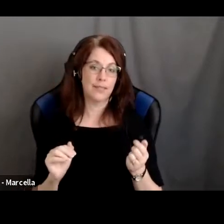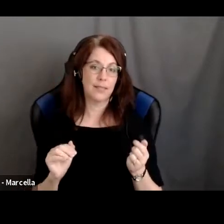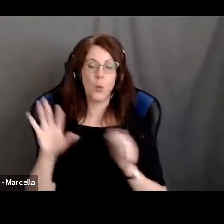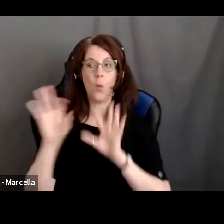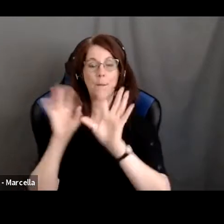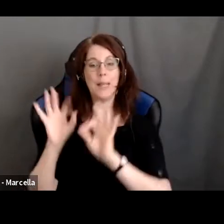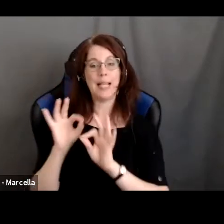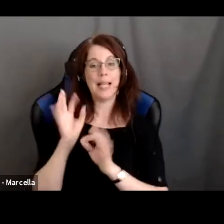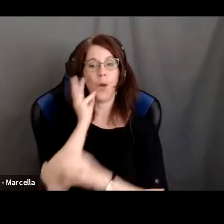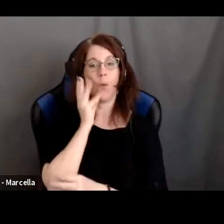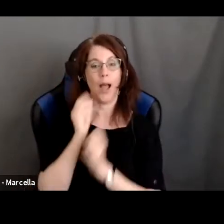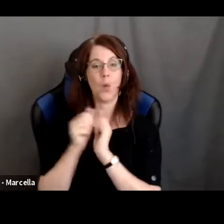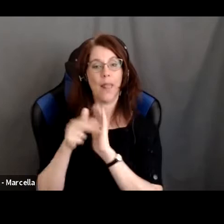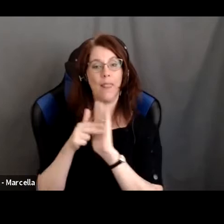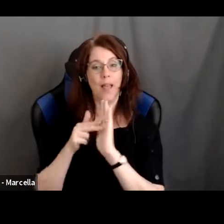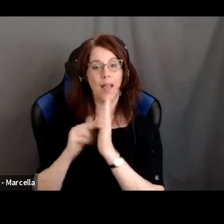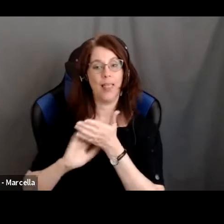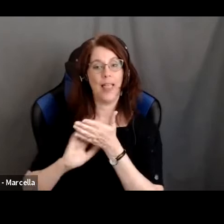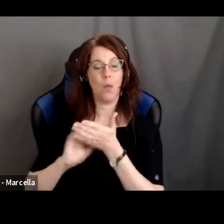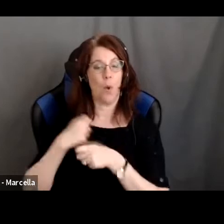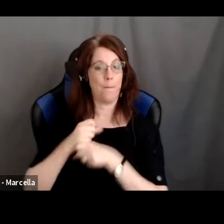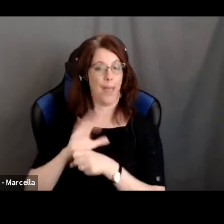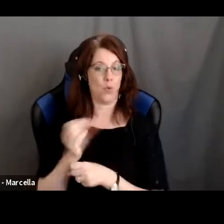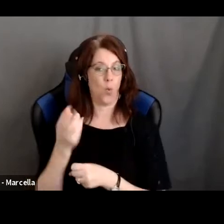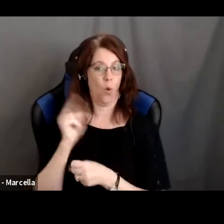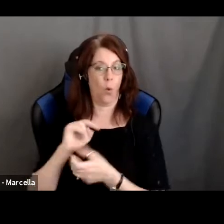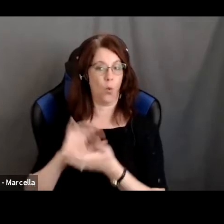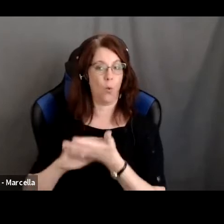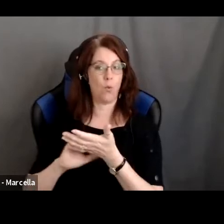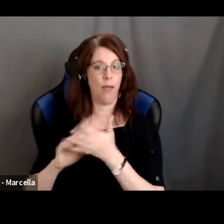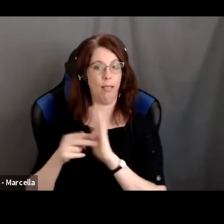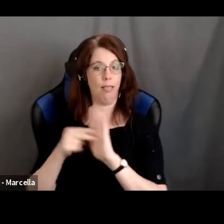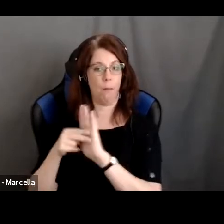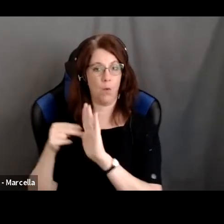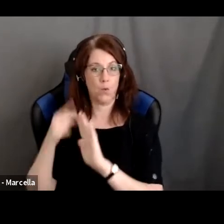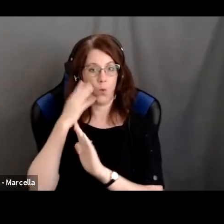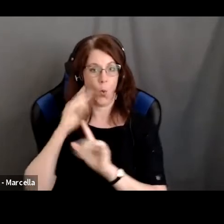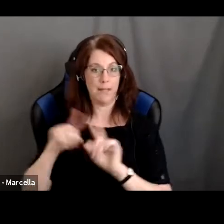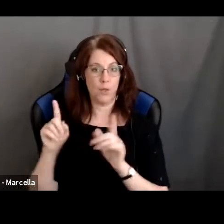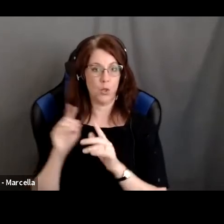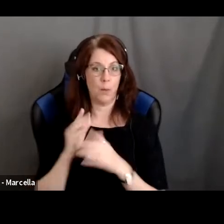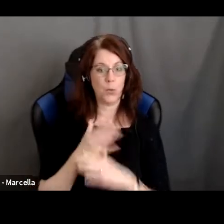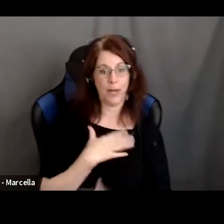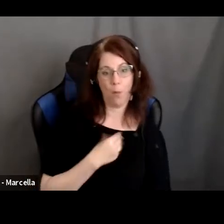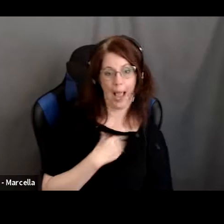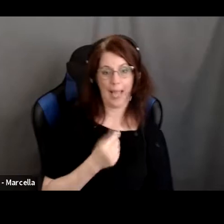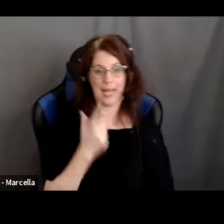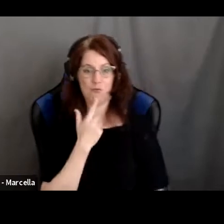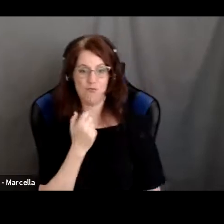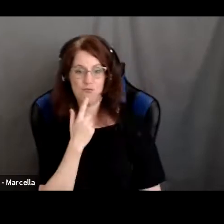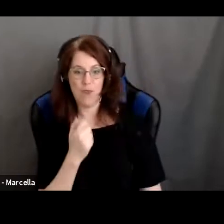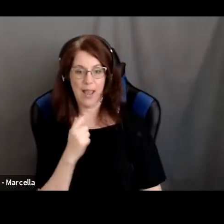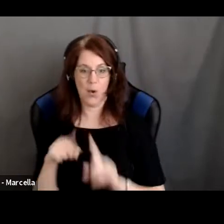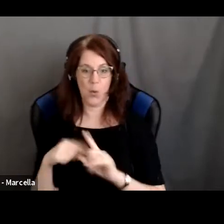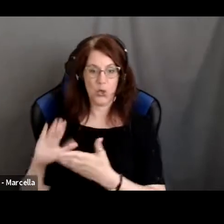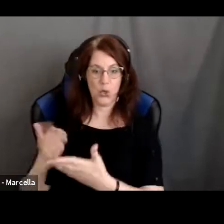wine with Braille labels or making your own Braille labels to put on so that you know the difference between your whites and your reds when you're cooking